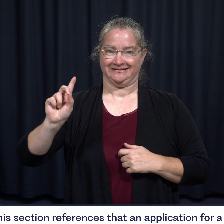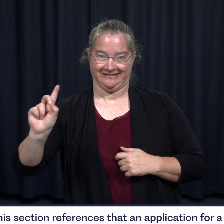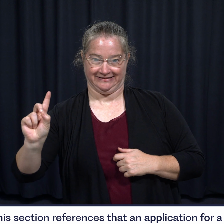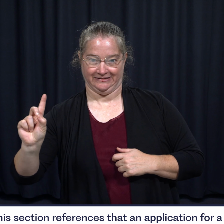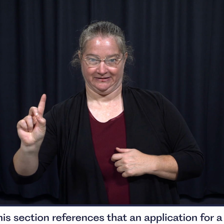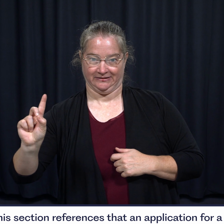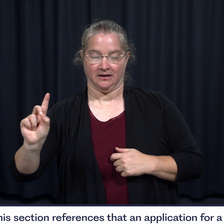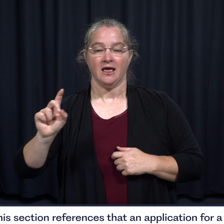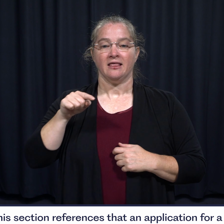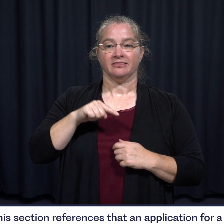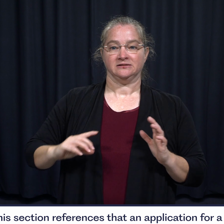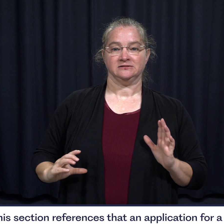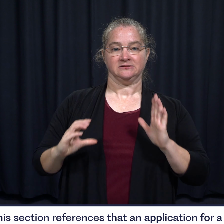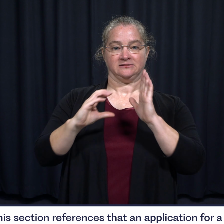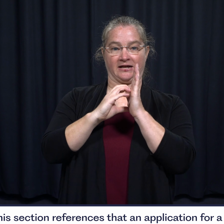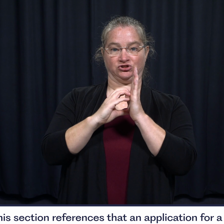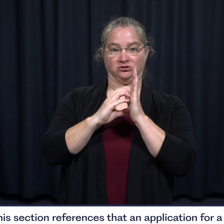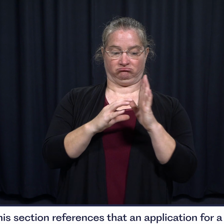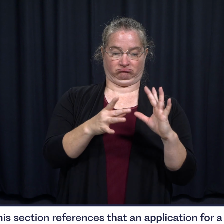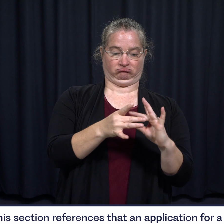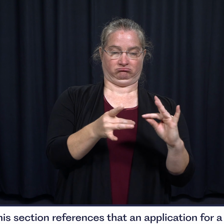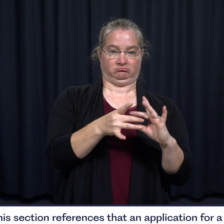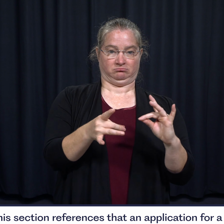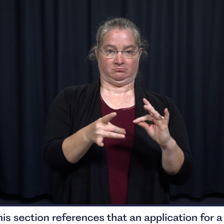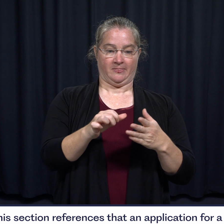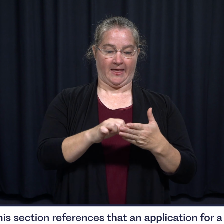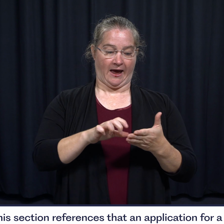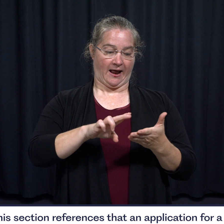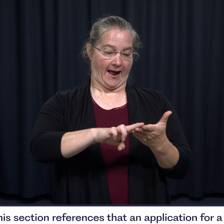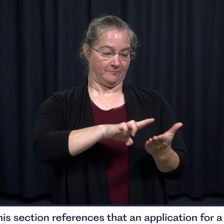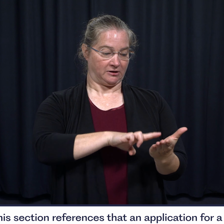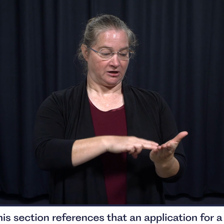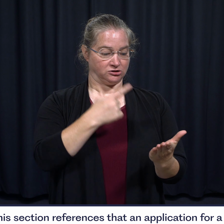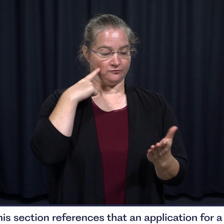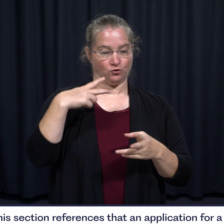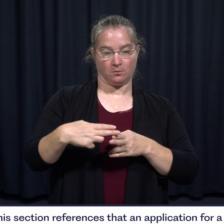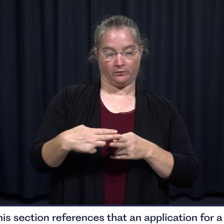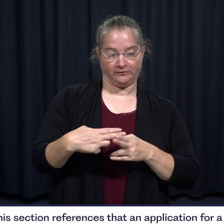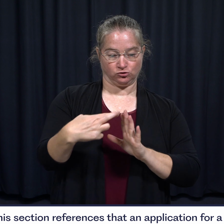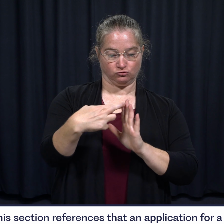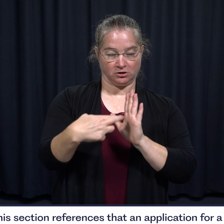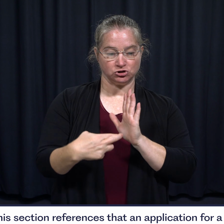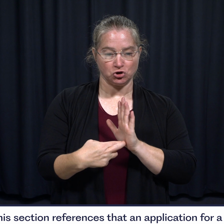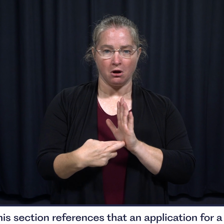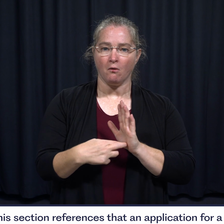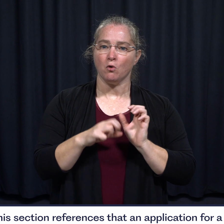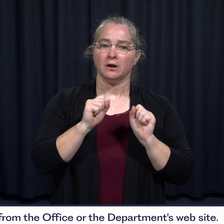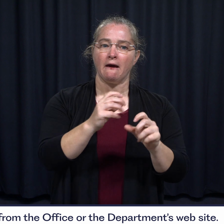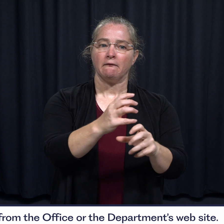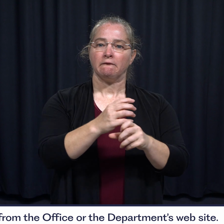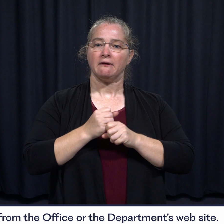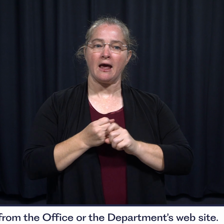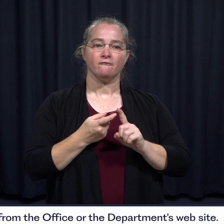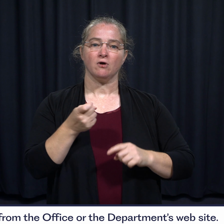This section references that an application for a provisional registration may be obtained from the office or